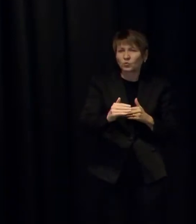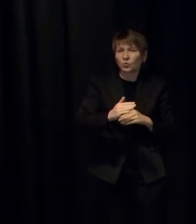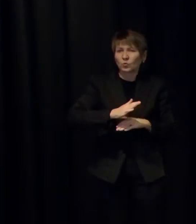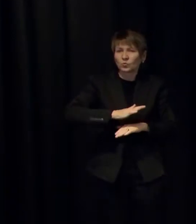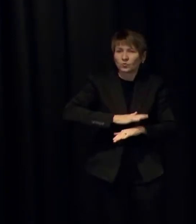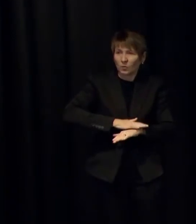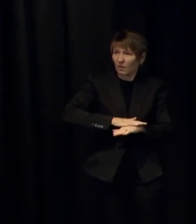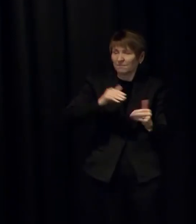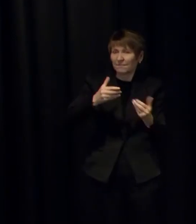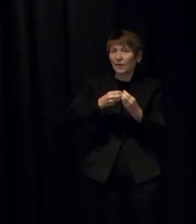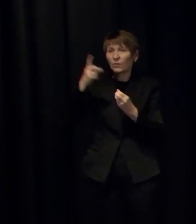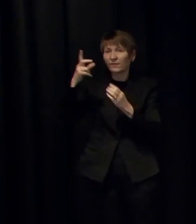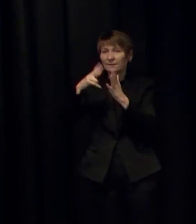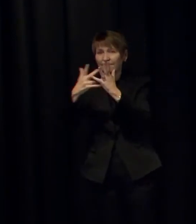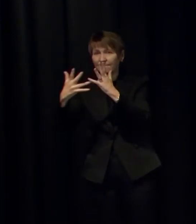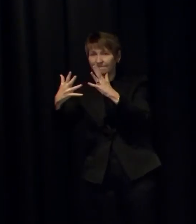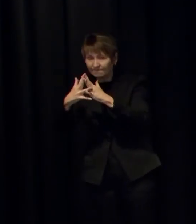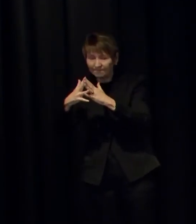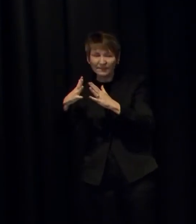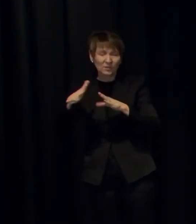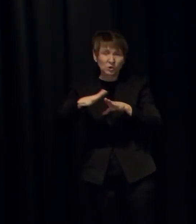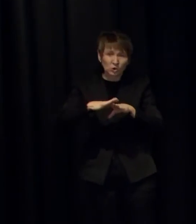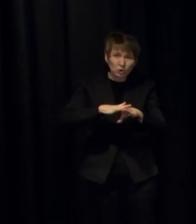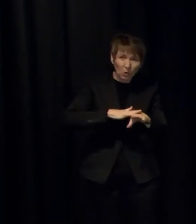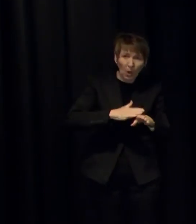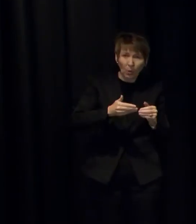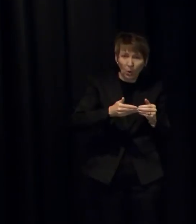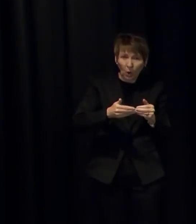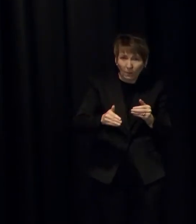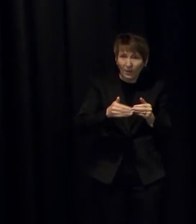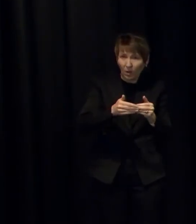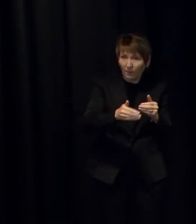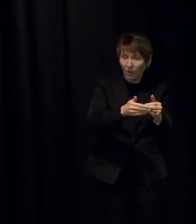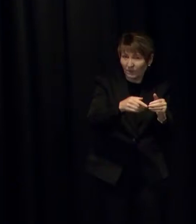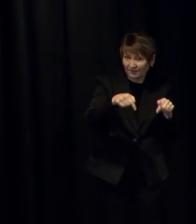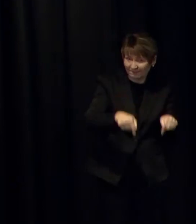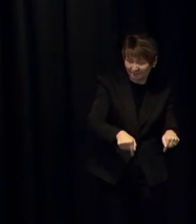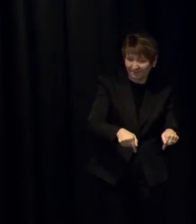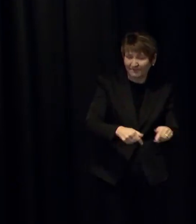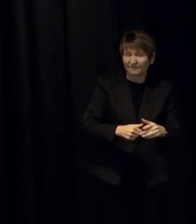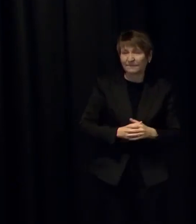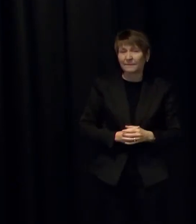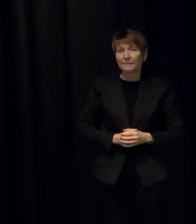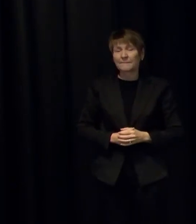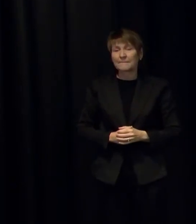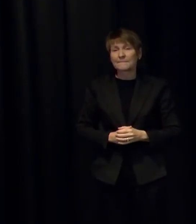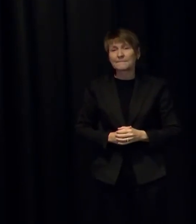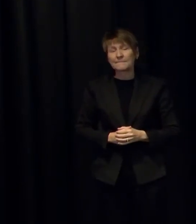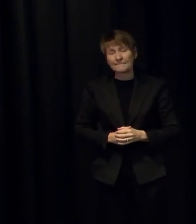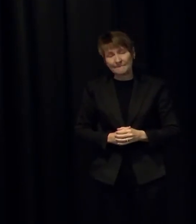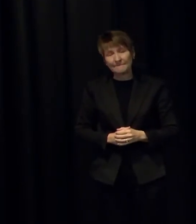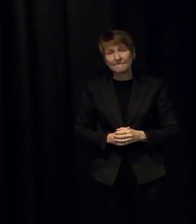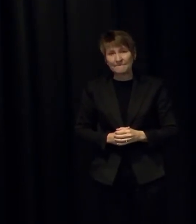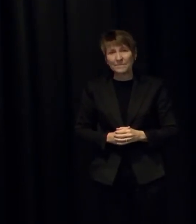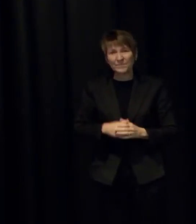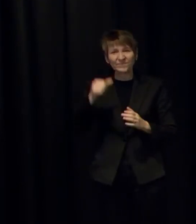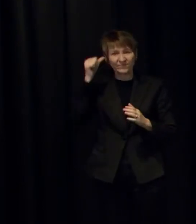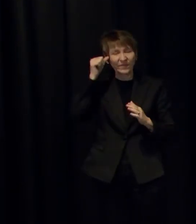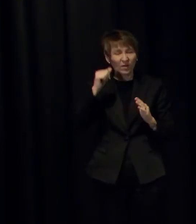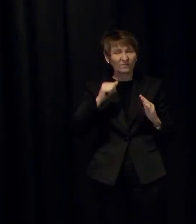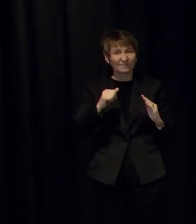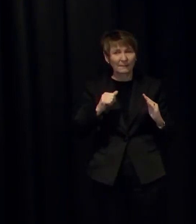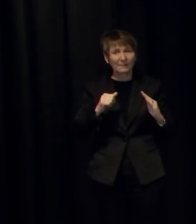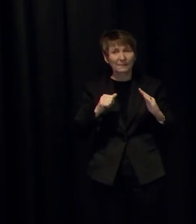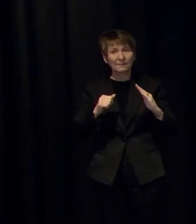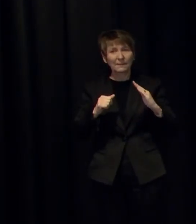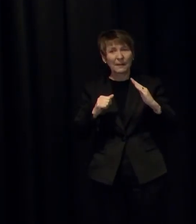point where we could ease the lockdown. So we've gotten to that threshold at the top of our curve, if you like, or very close